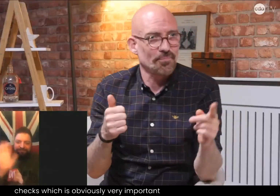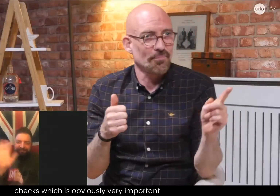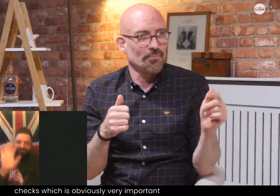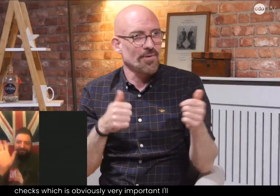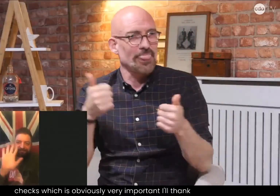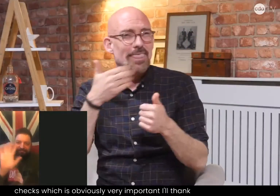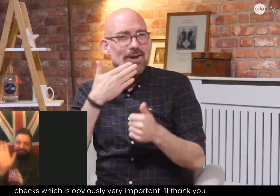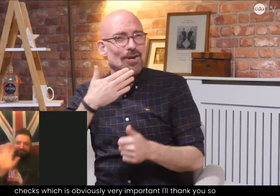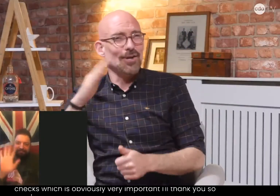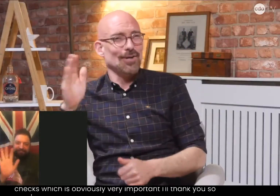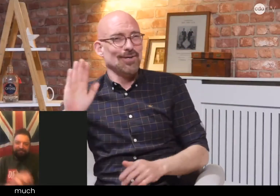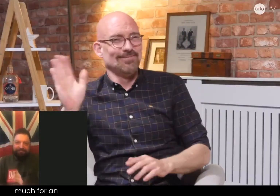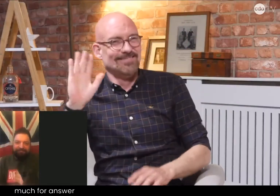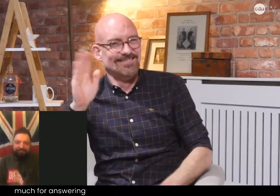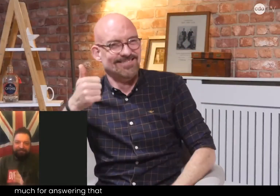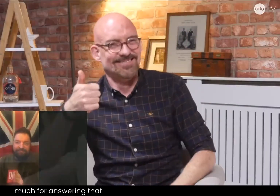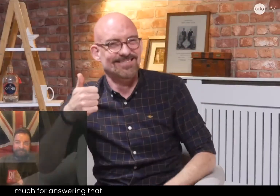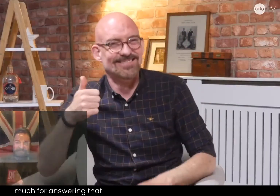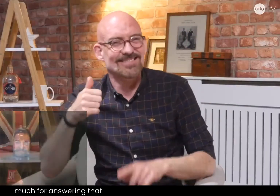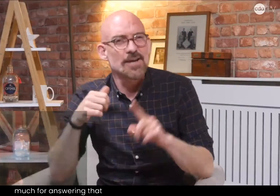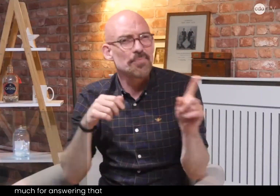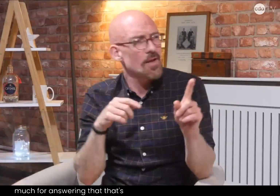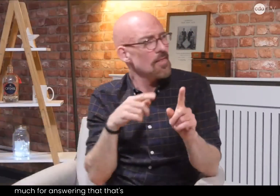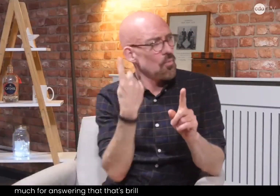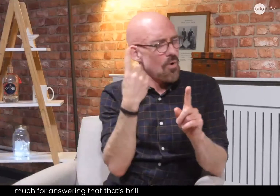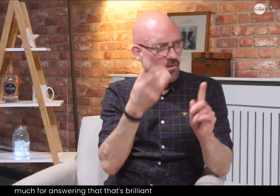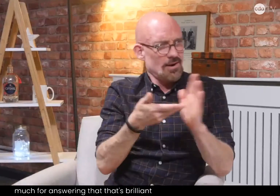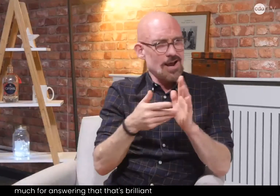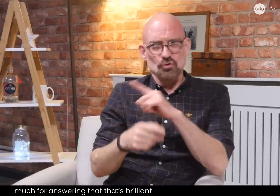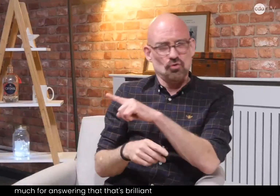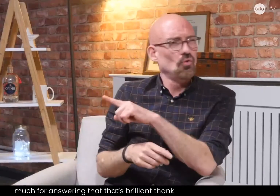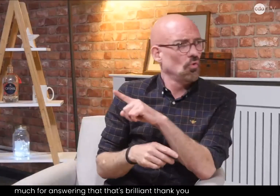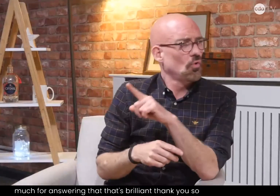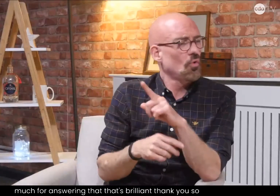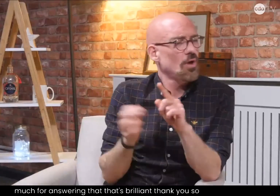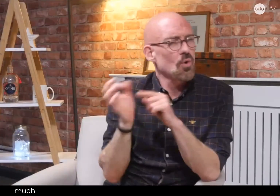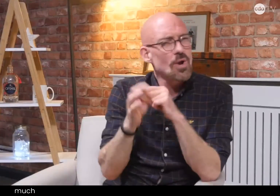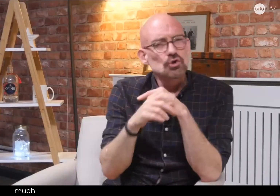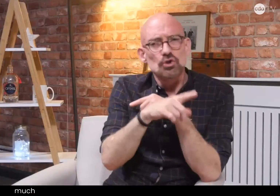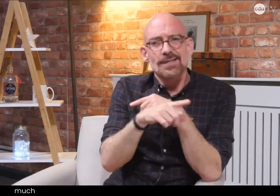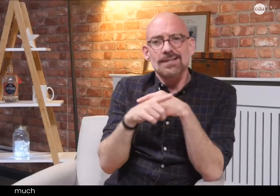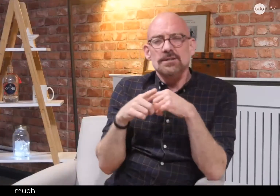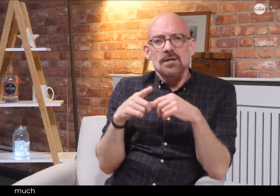that. That's brilliant. Thank you so much. And